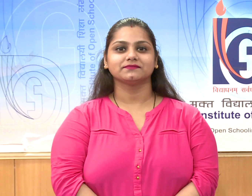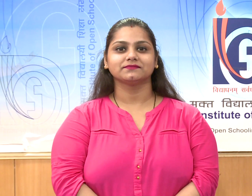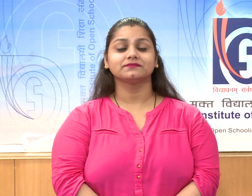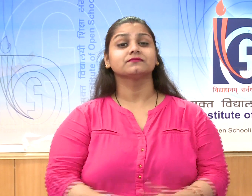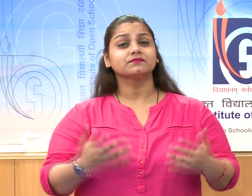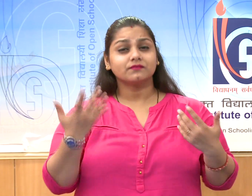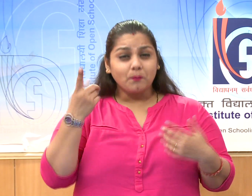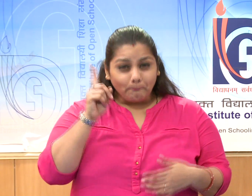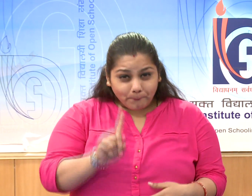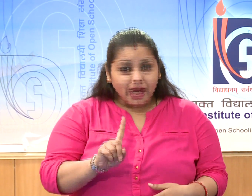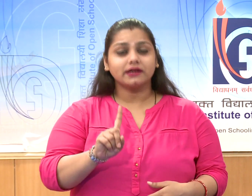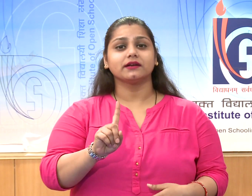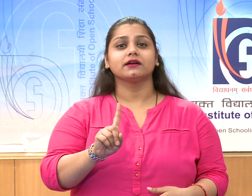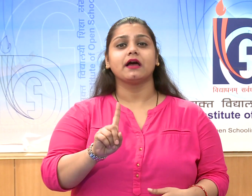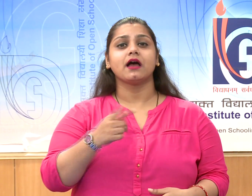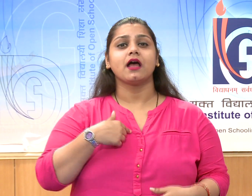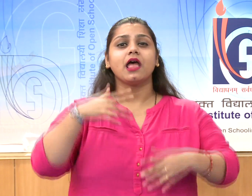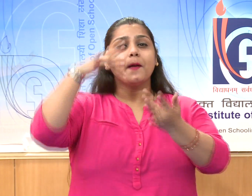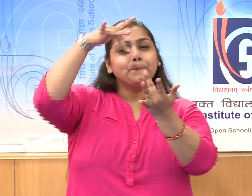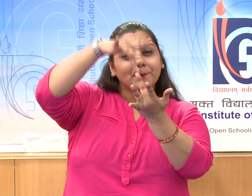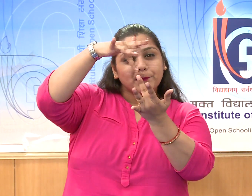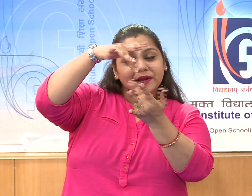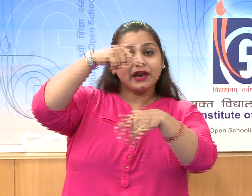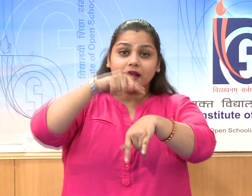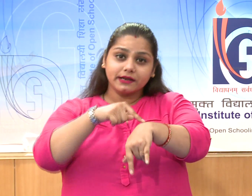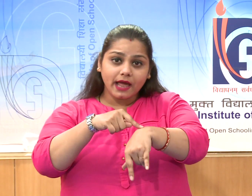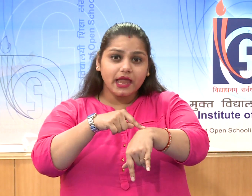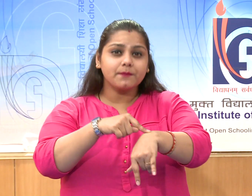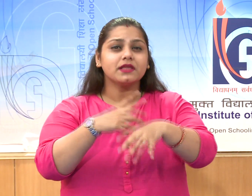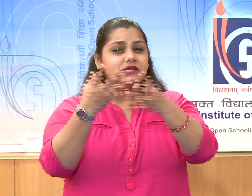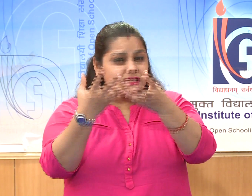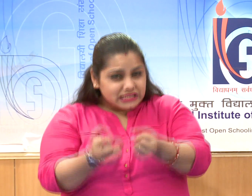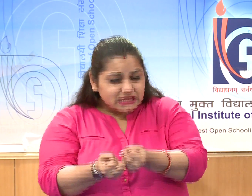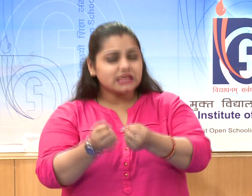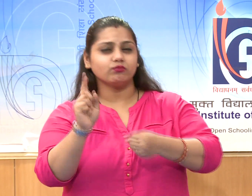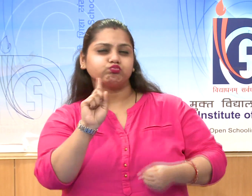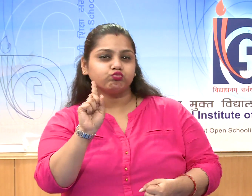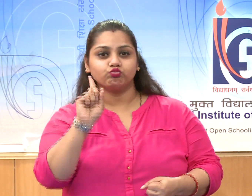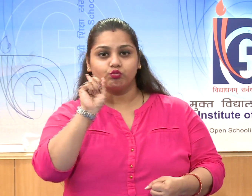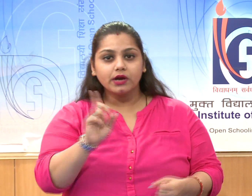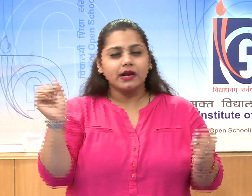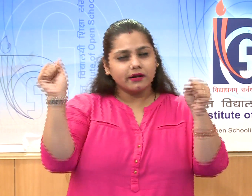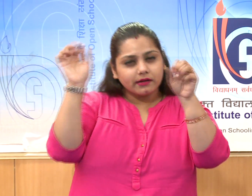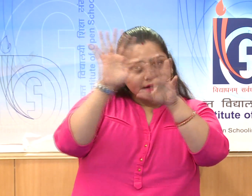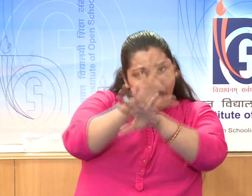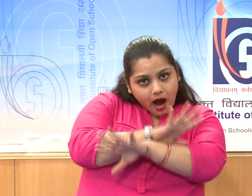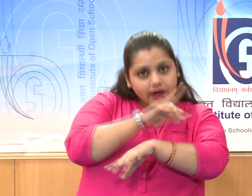However, the medieval period was not necessarily a dark period or